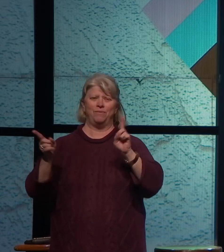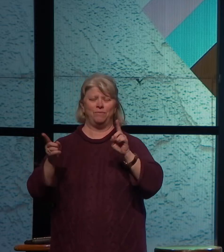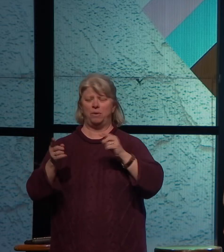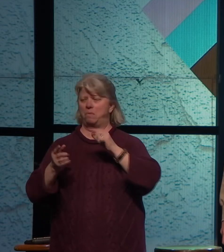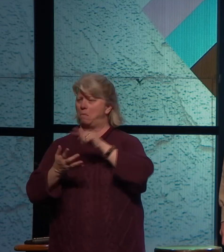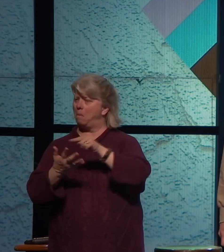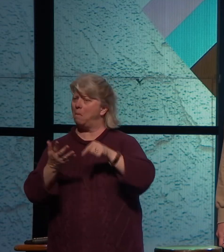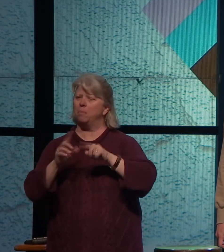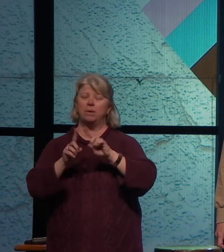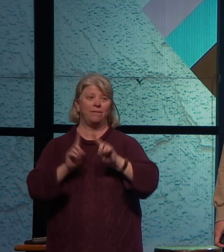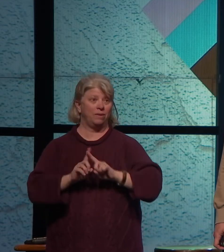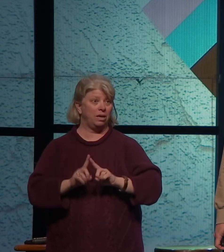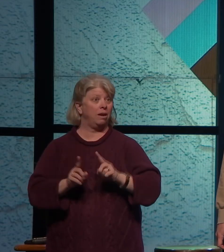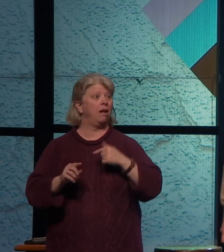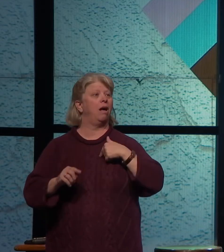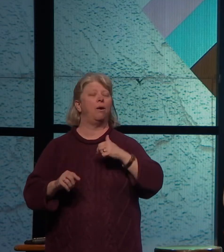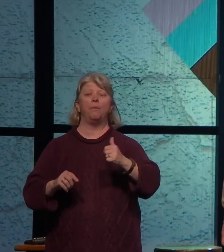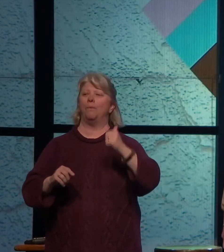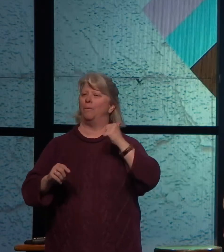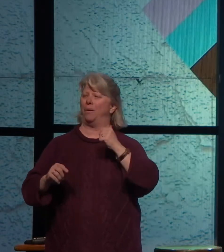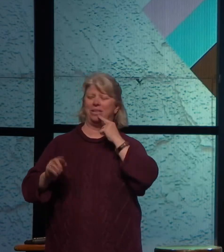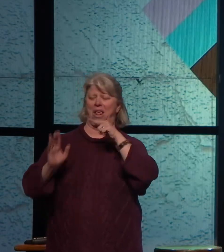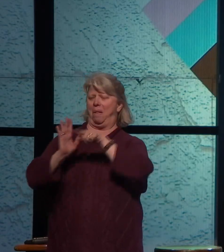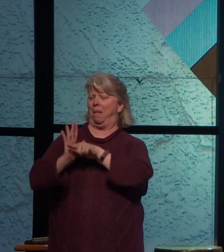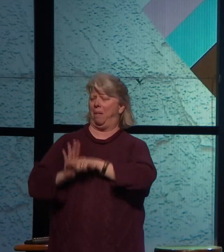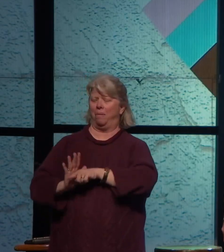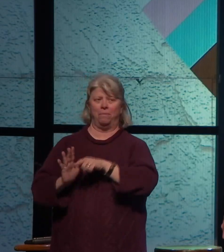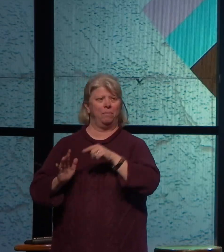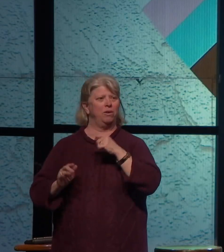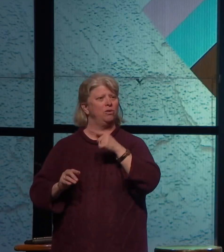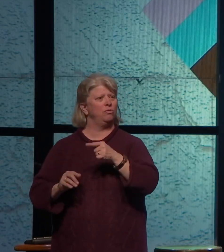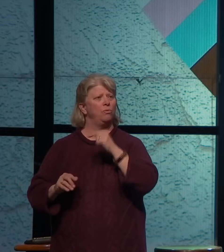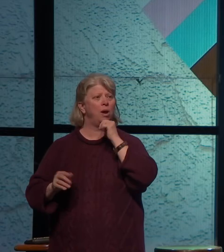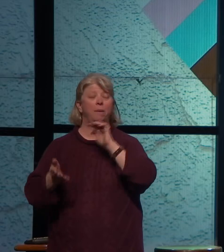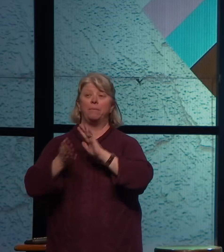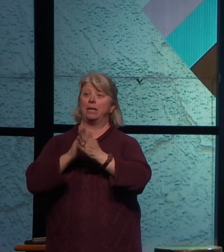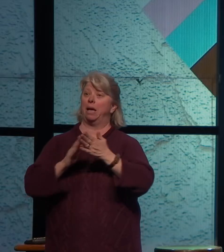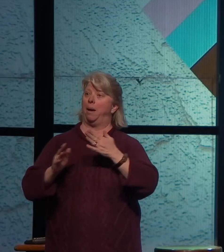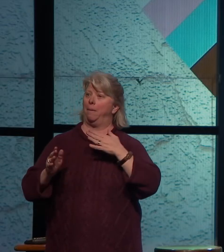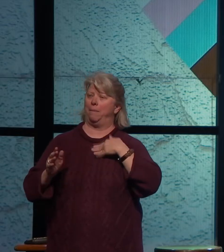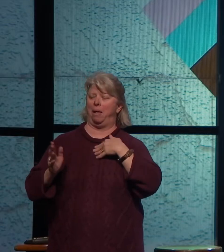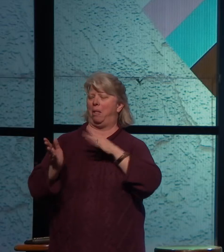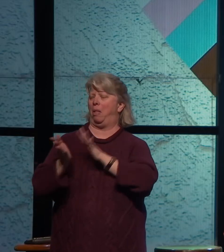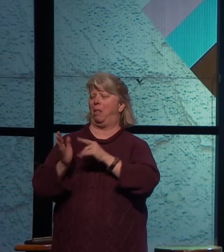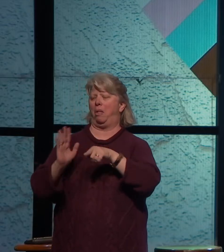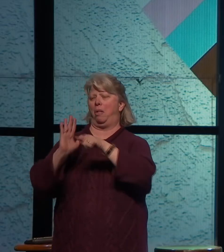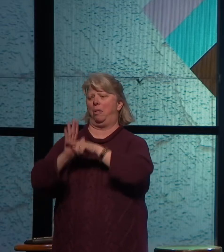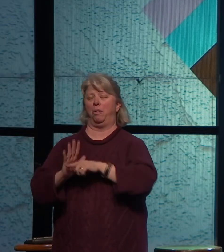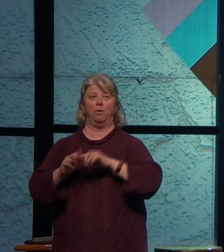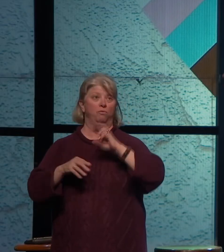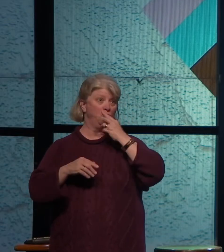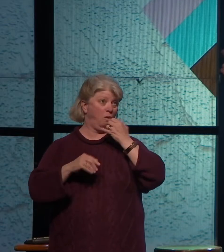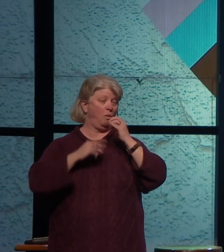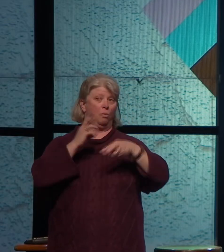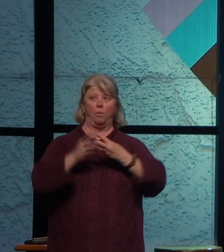that, but I'm not going to demonize you. You're not going to become my scapegoat where I can say, well, here's what's wrong with the